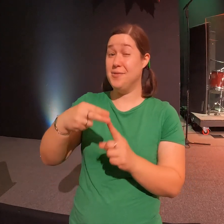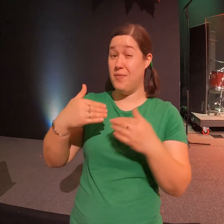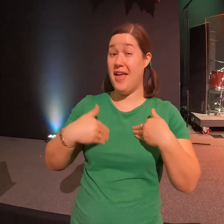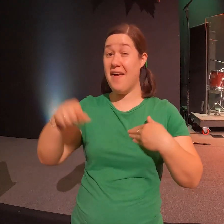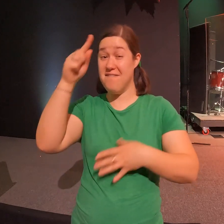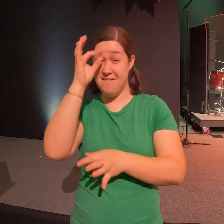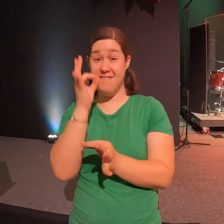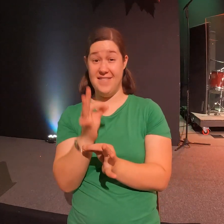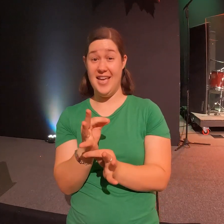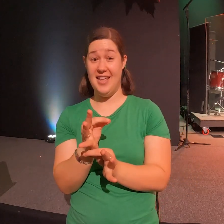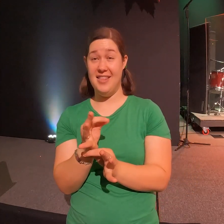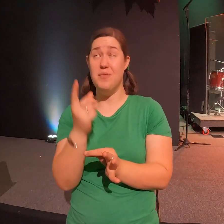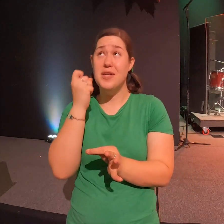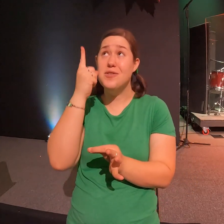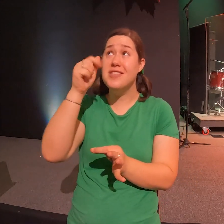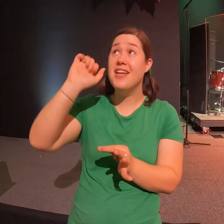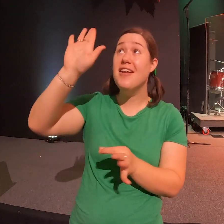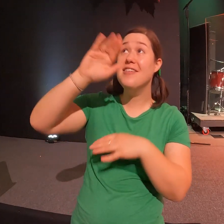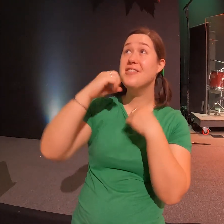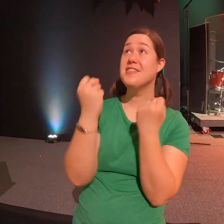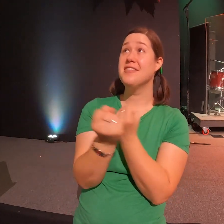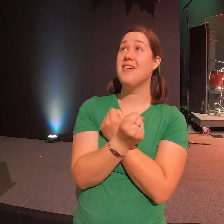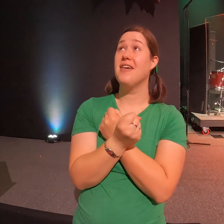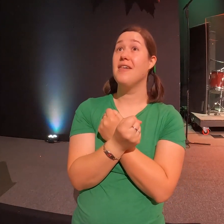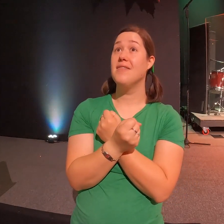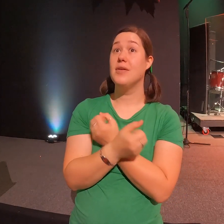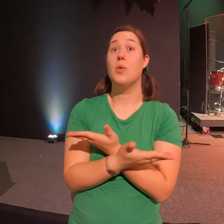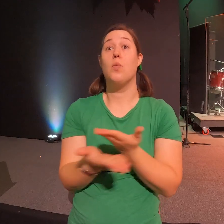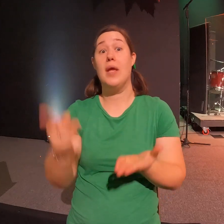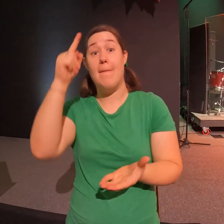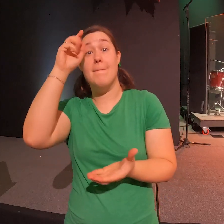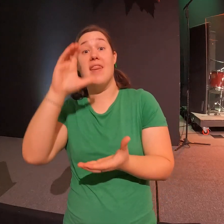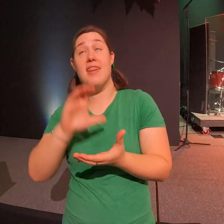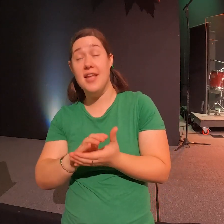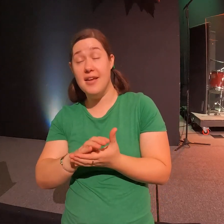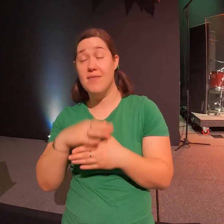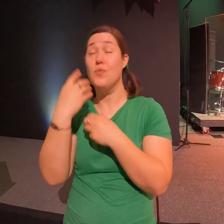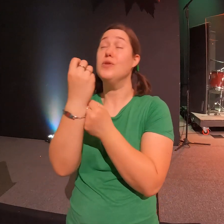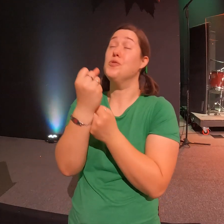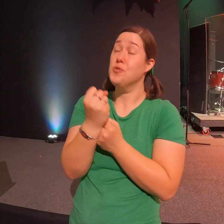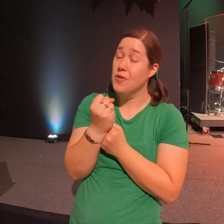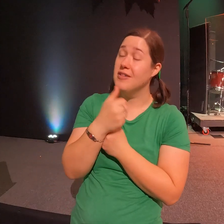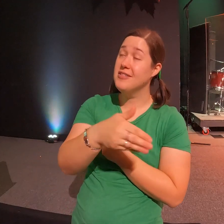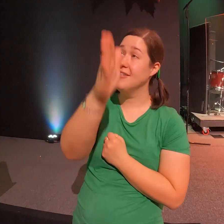love and we believe and we trust in God.